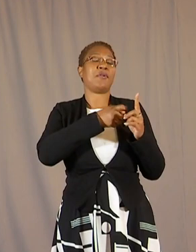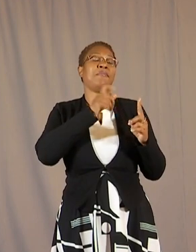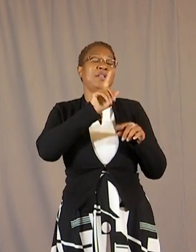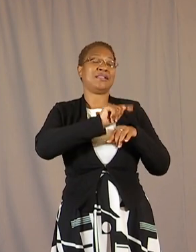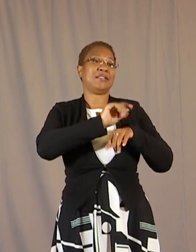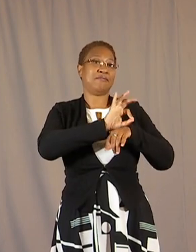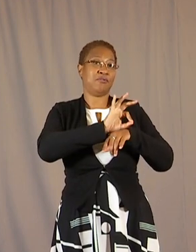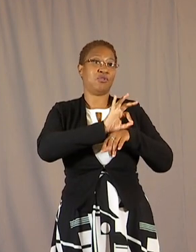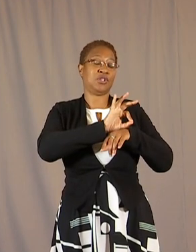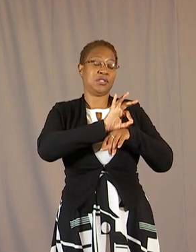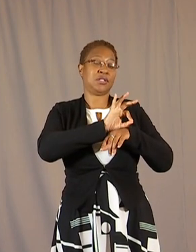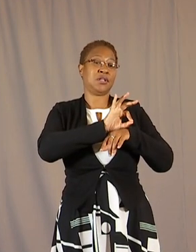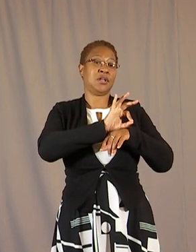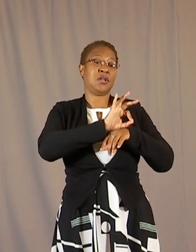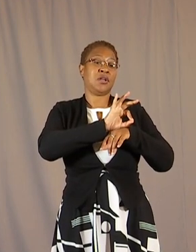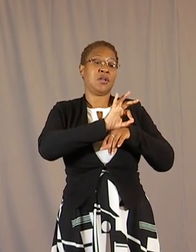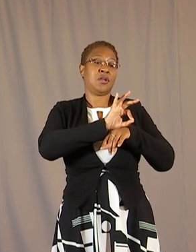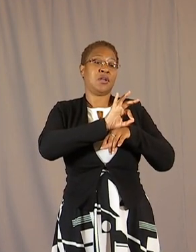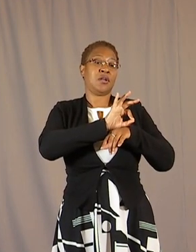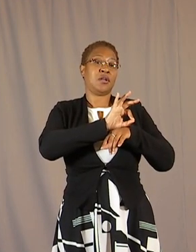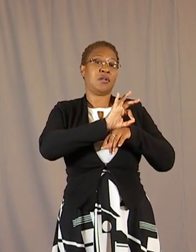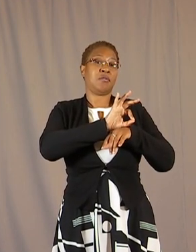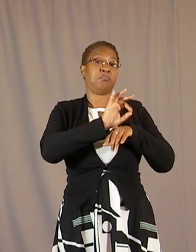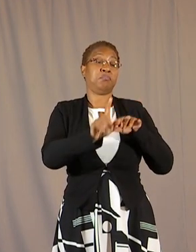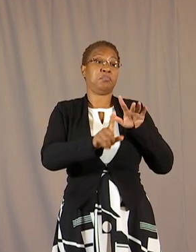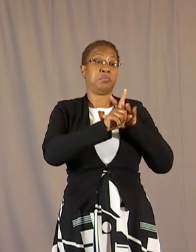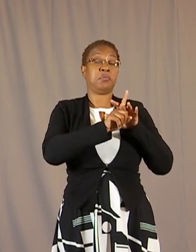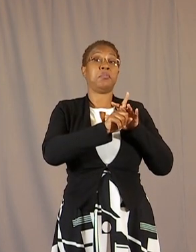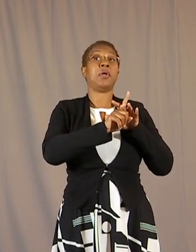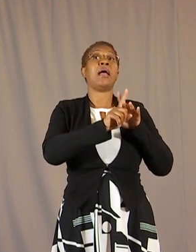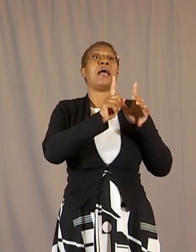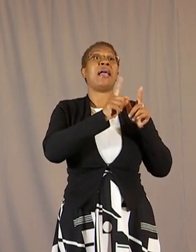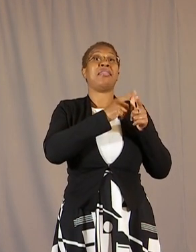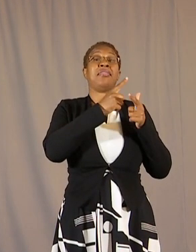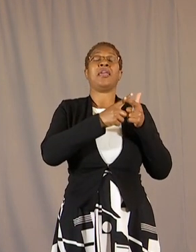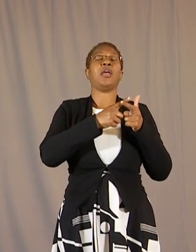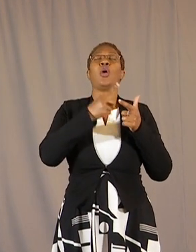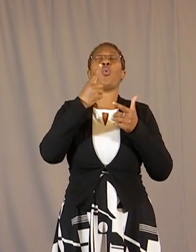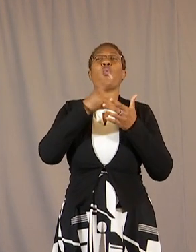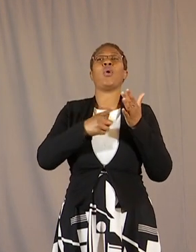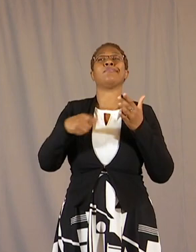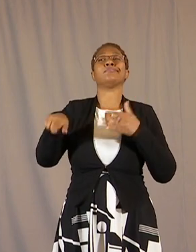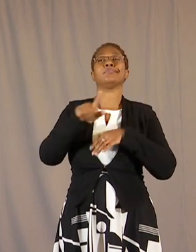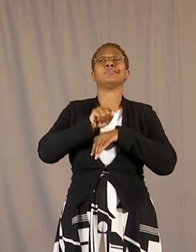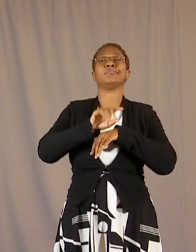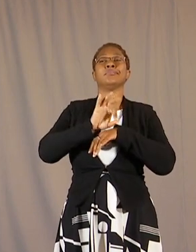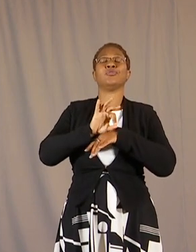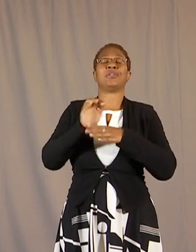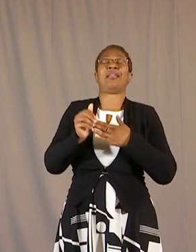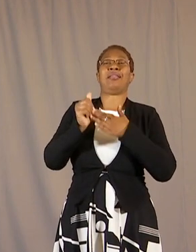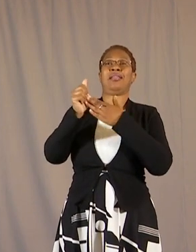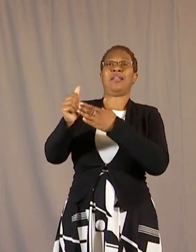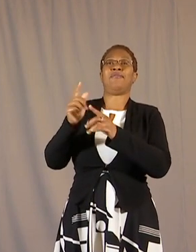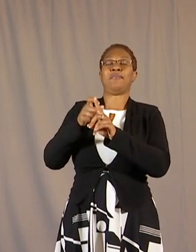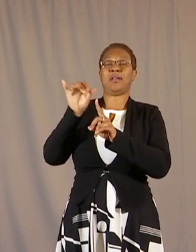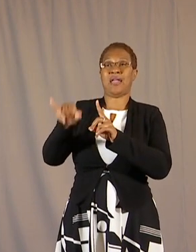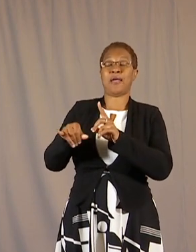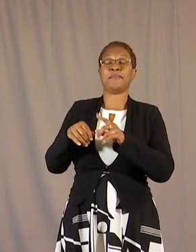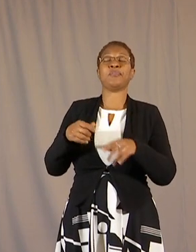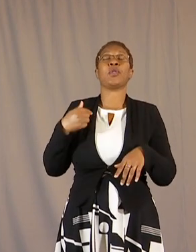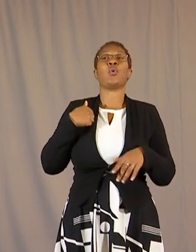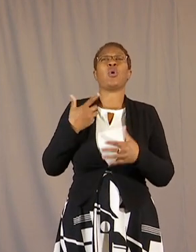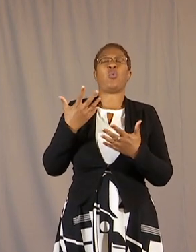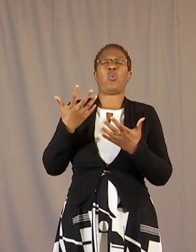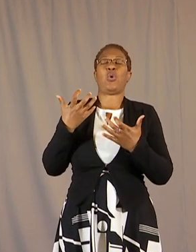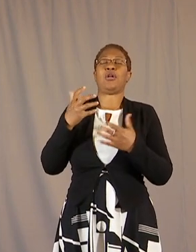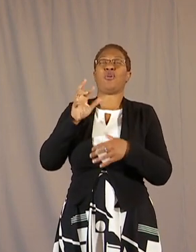interventions that the task force led? And just to switch it up from a work group perspective, we'll have Robert talk about this one